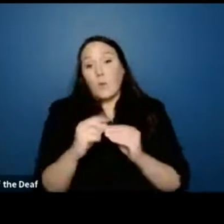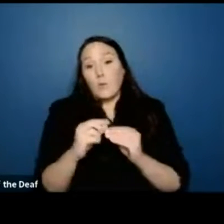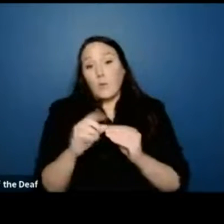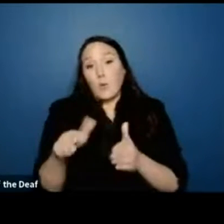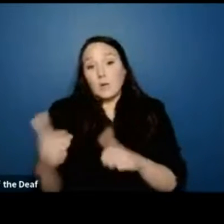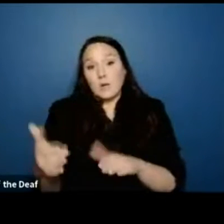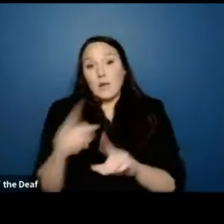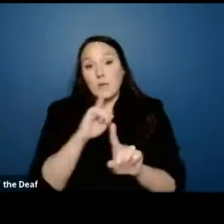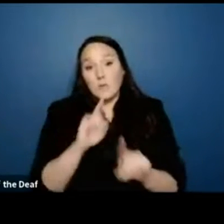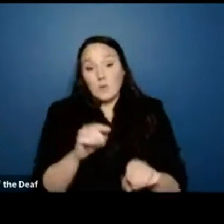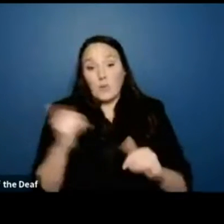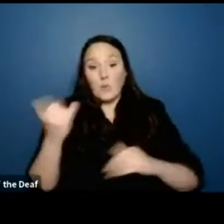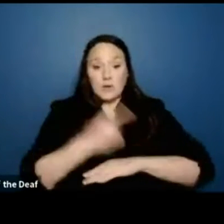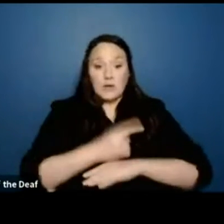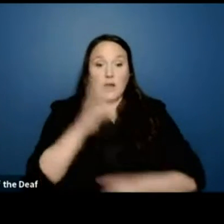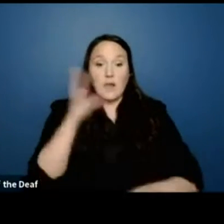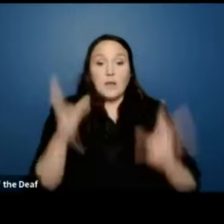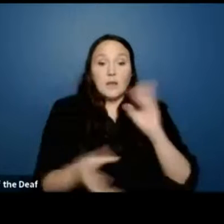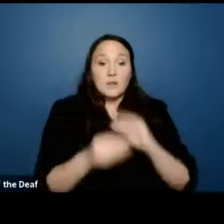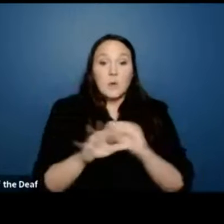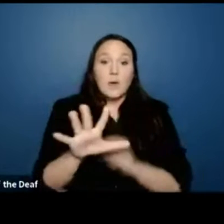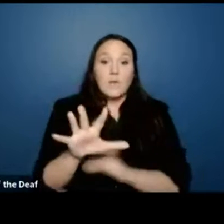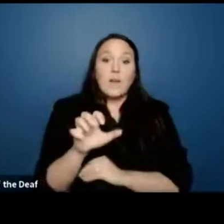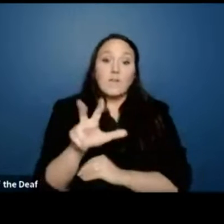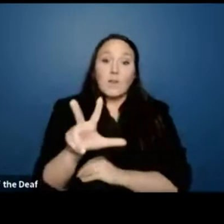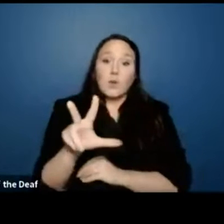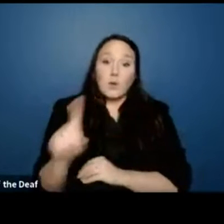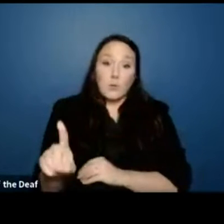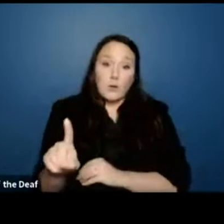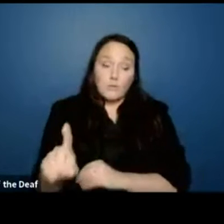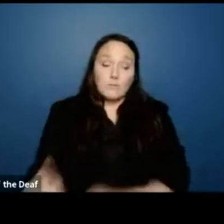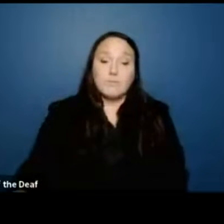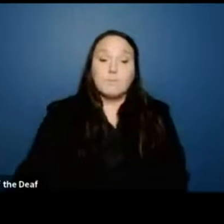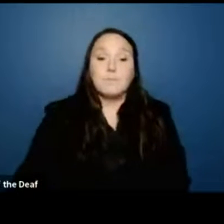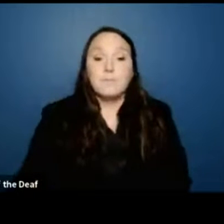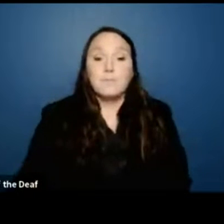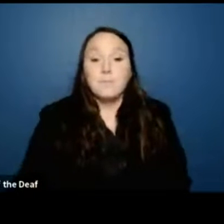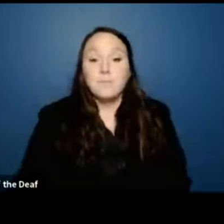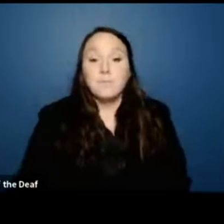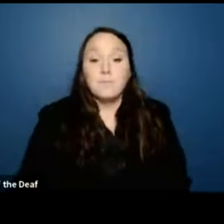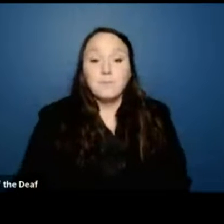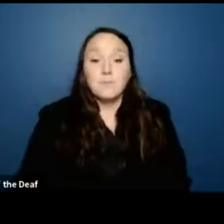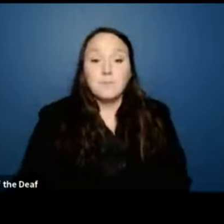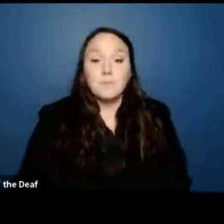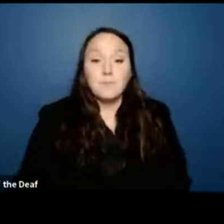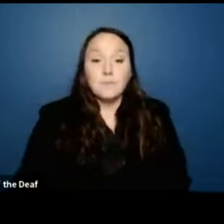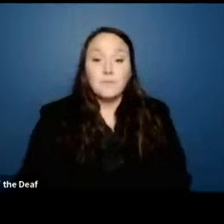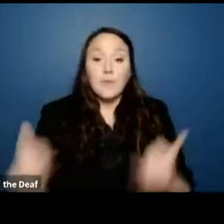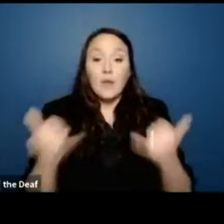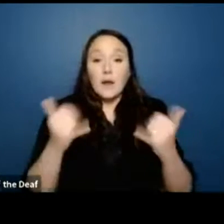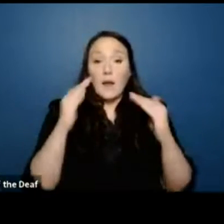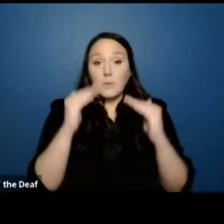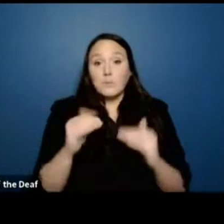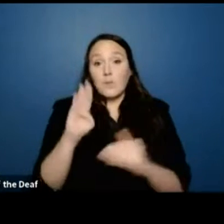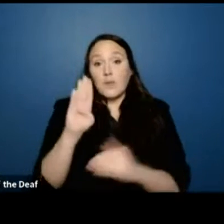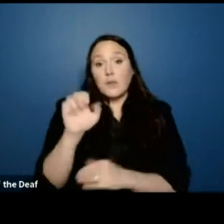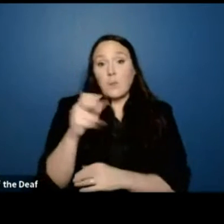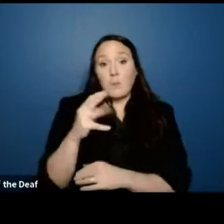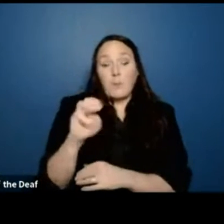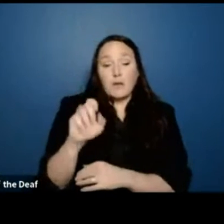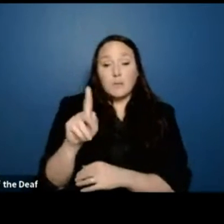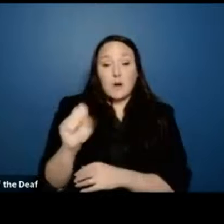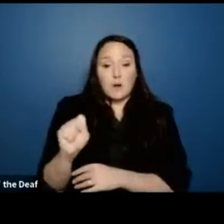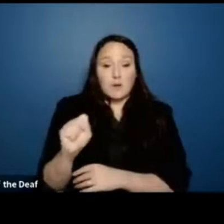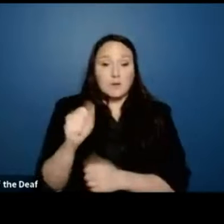report today, raising our total to 531. And now we'll move to the benchmarks. All of this data that we are going to